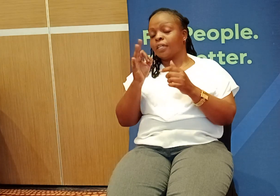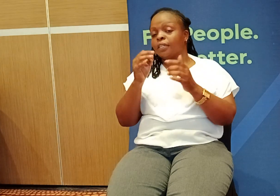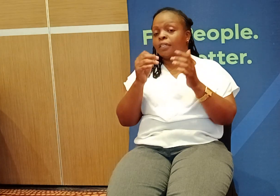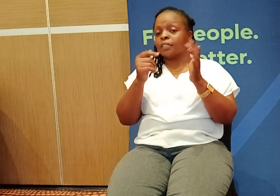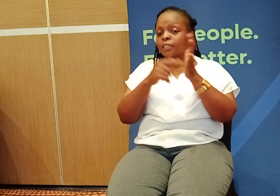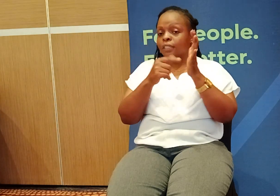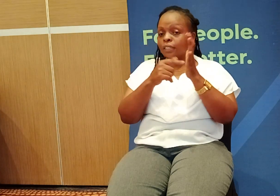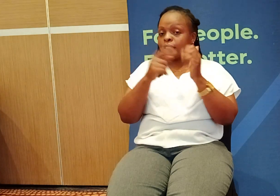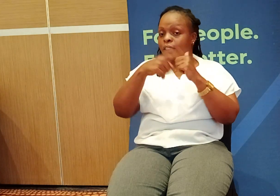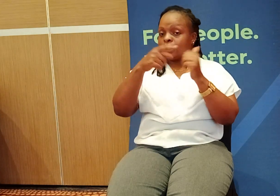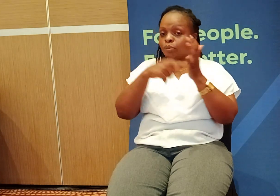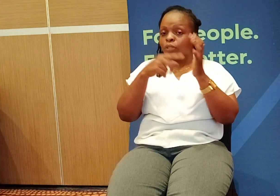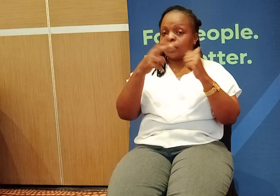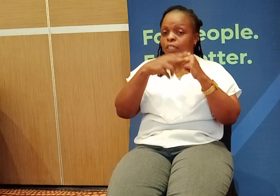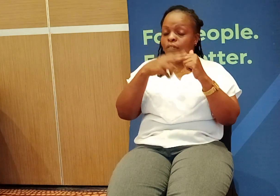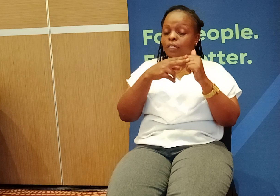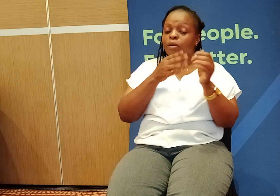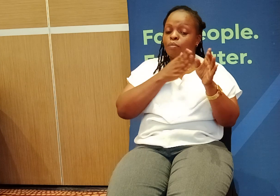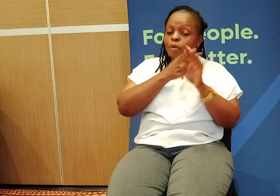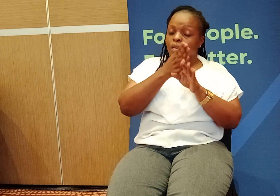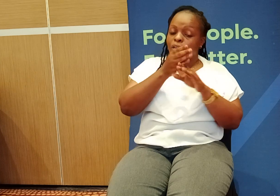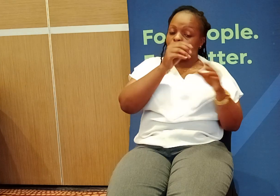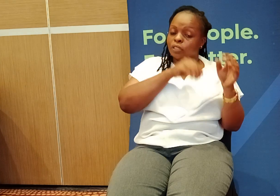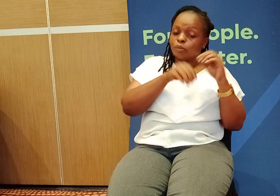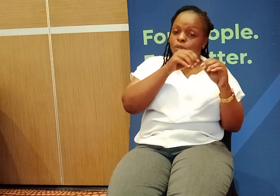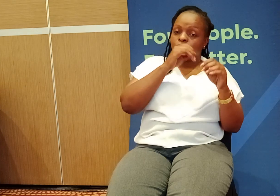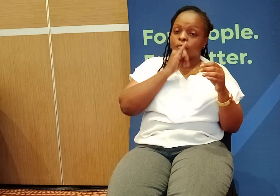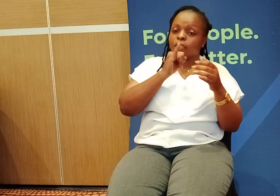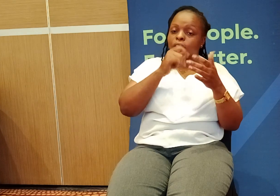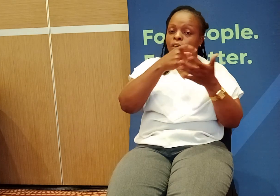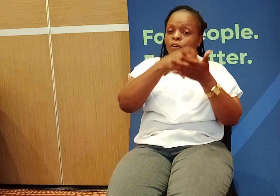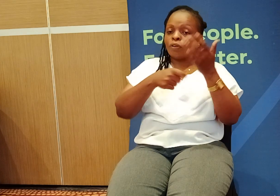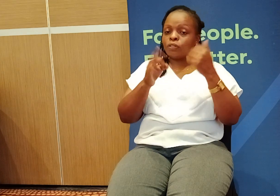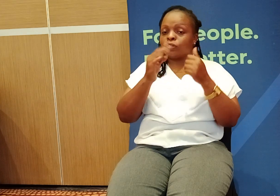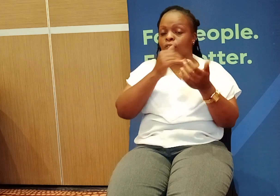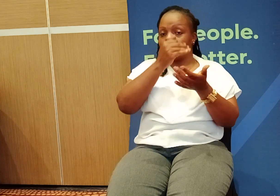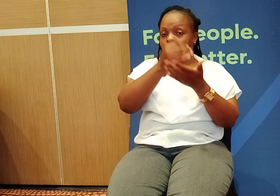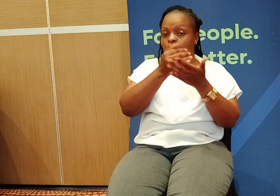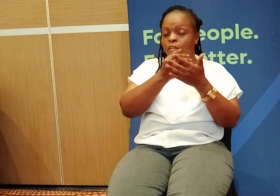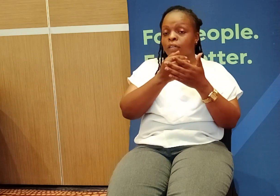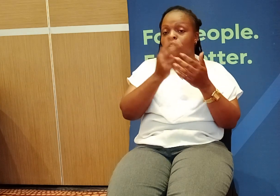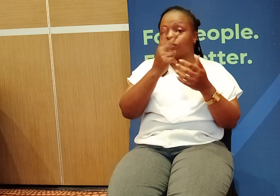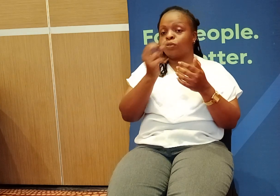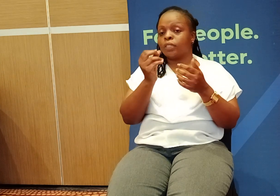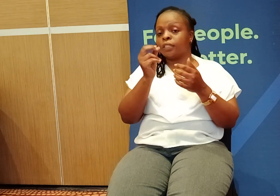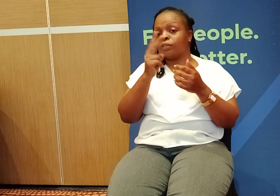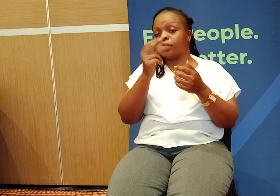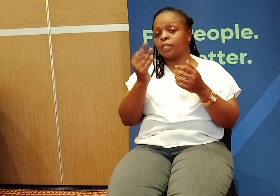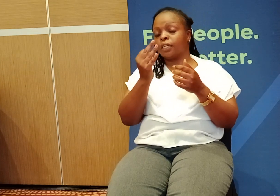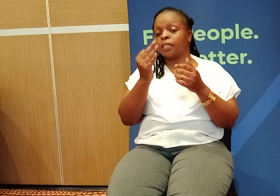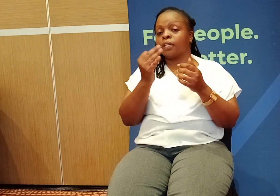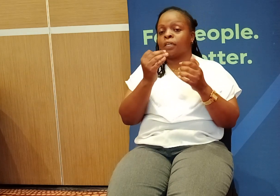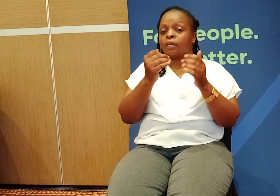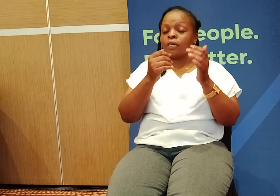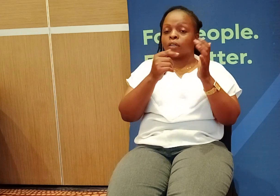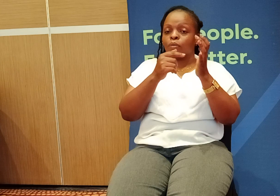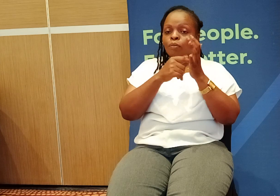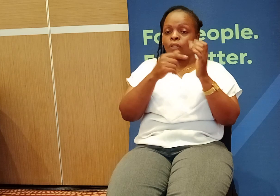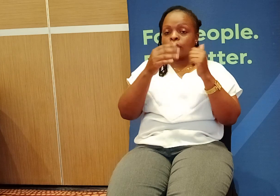main contributor is the cost of funds in 2023 at 3.9, close to 4, pretty high. And the explanation